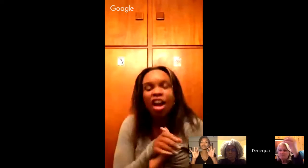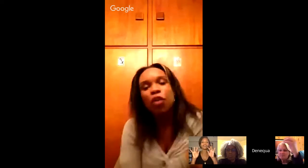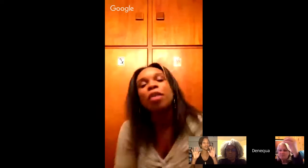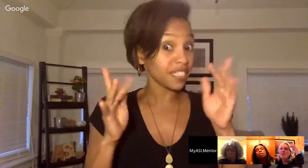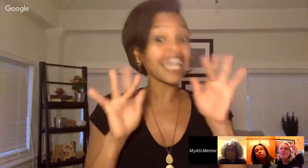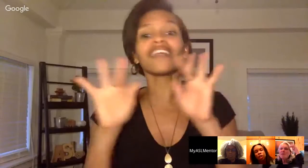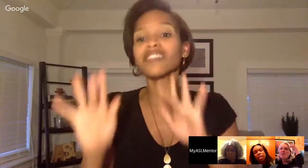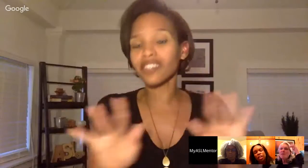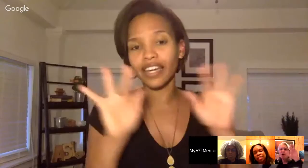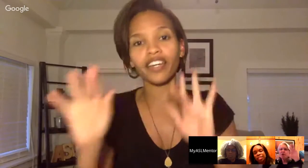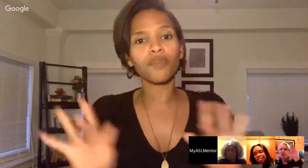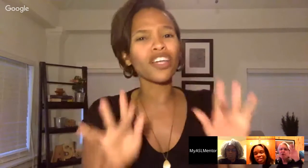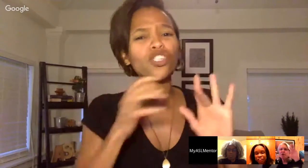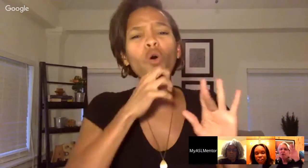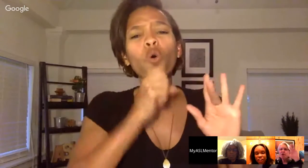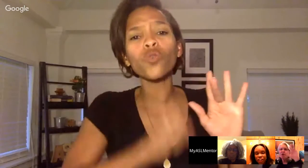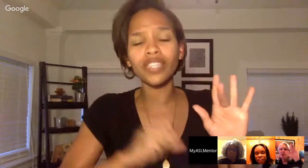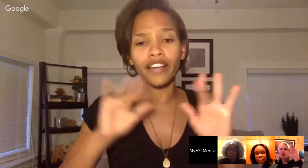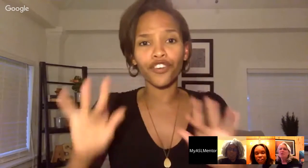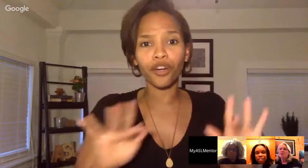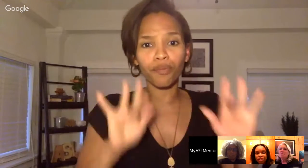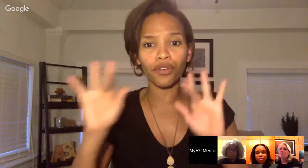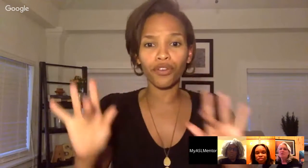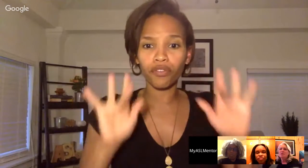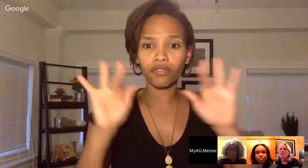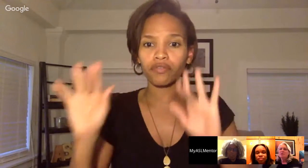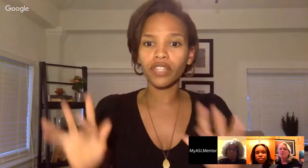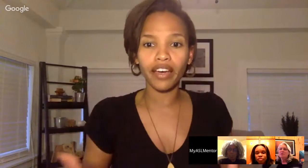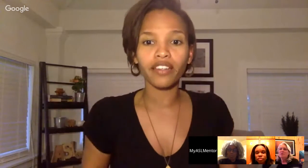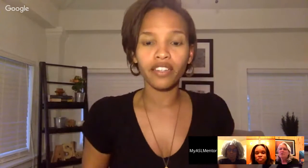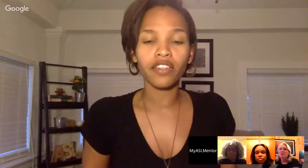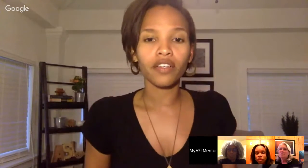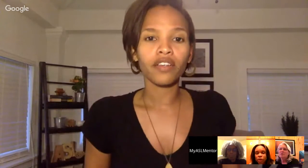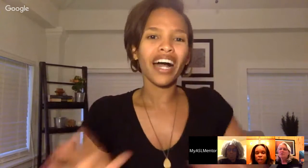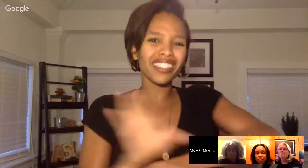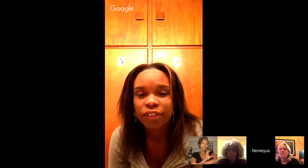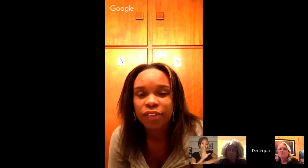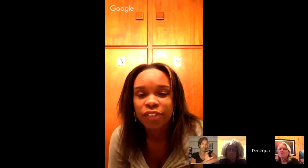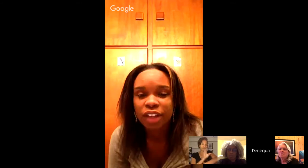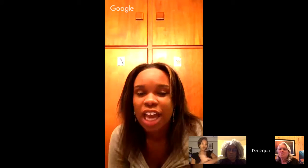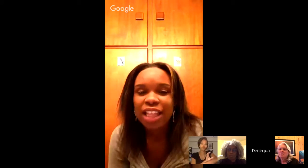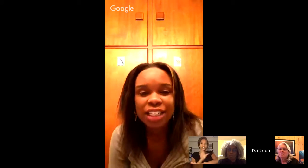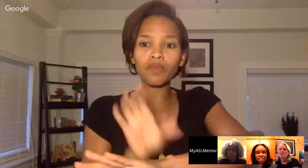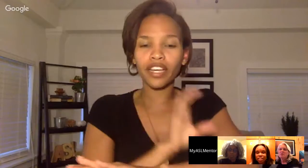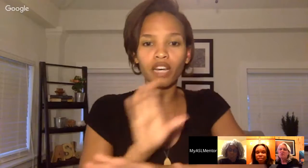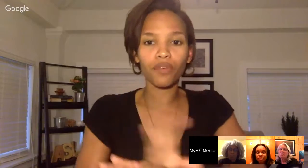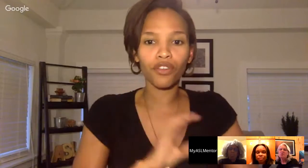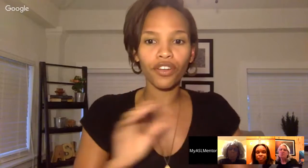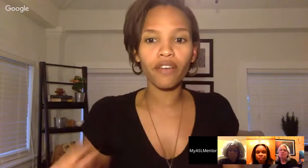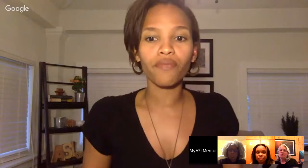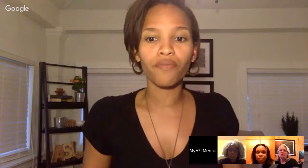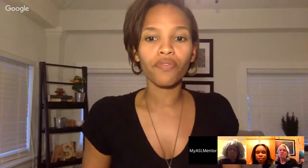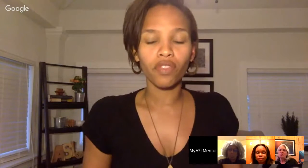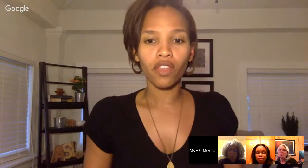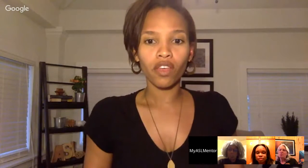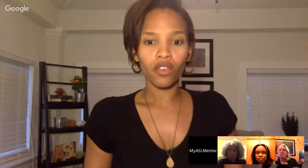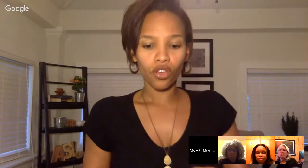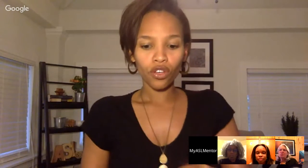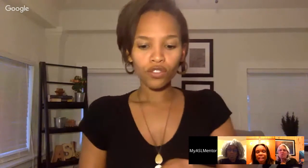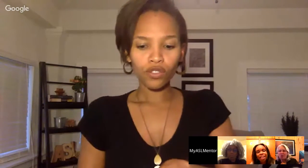computer. Yeah, this is the sign computer. It's an old sign for computer. Yeah. Right. I sign computer. Most people sign computer now. At that time when I